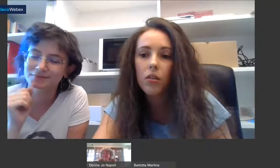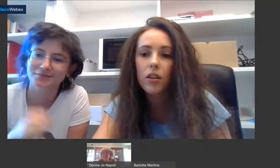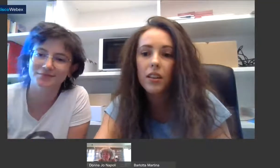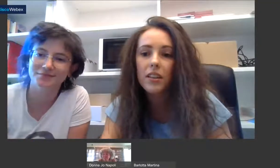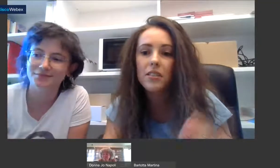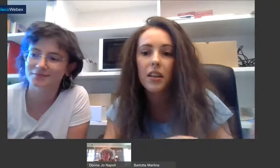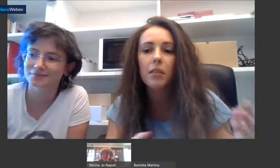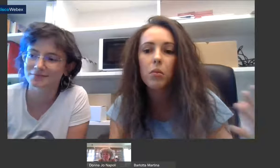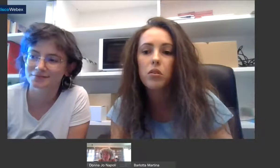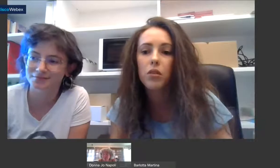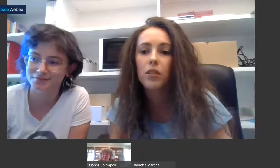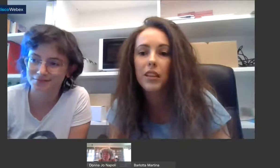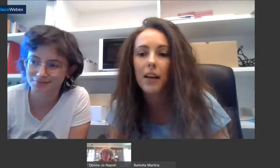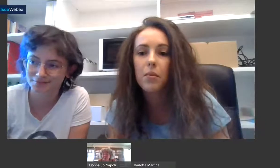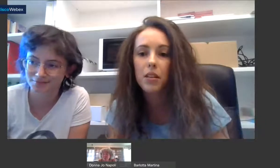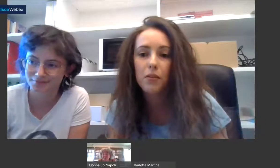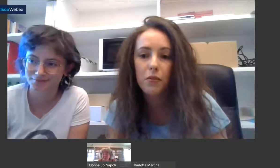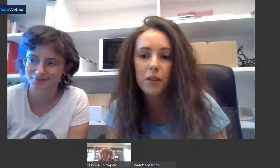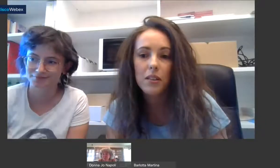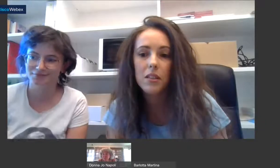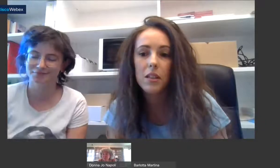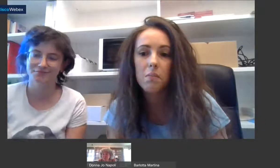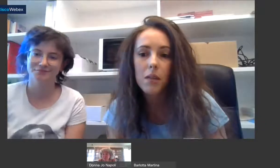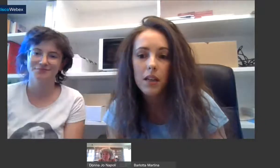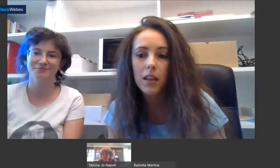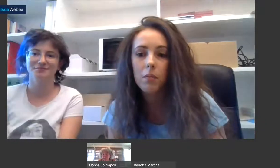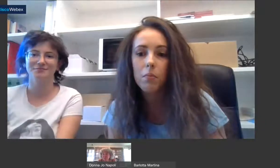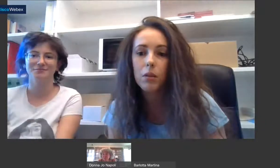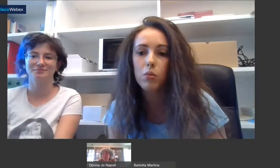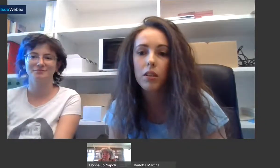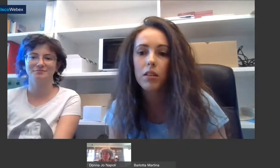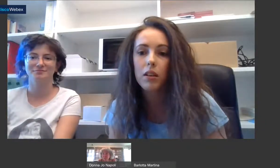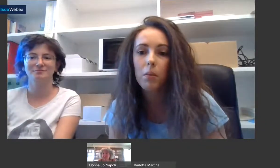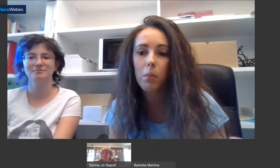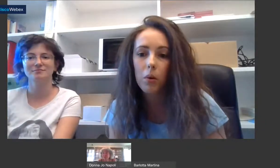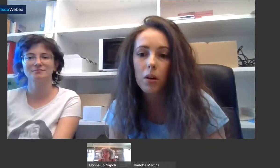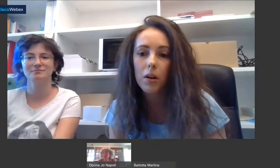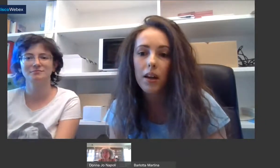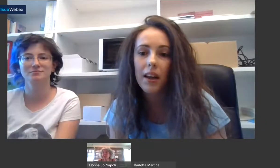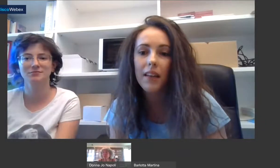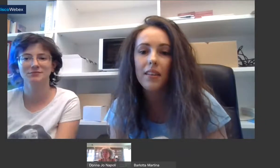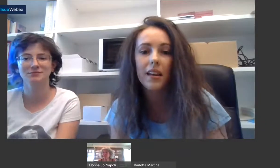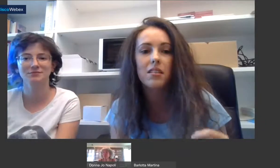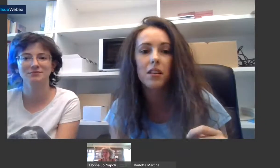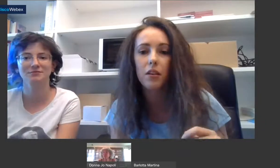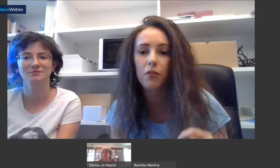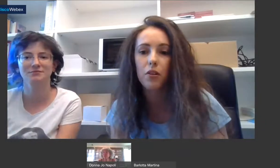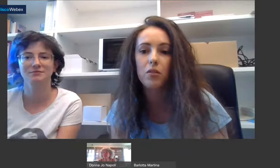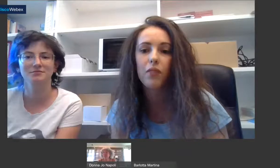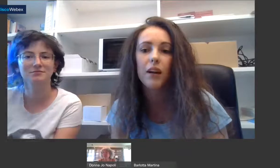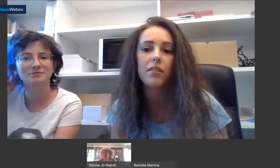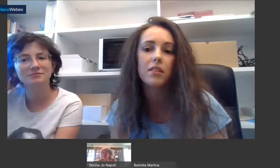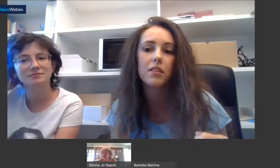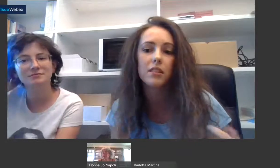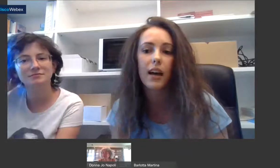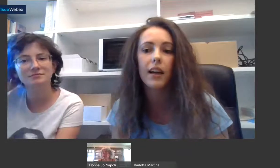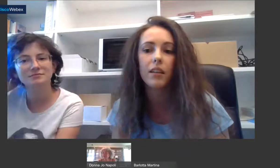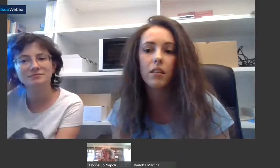or is there most of the time a difference in meaning between the more and the less effort variant in a sign?